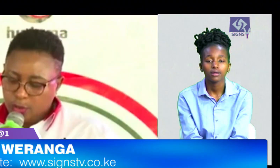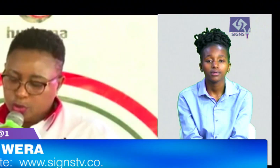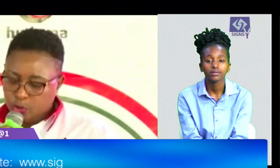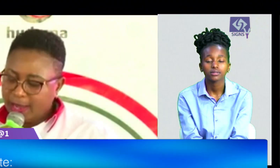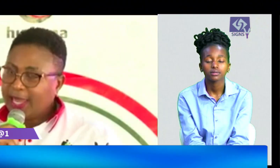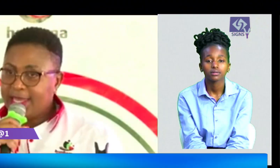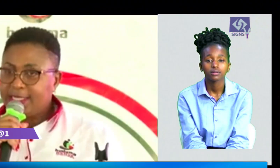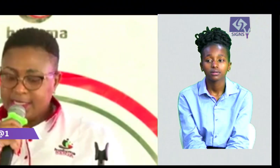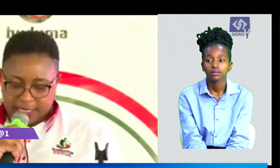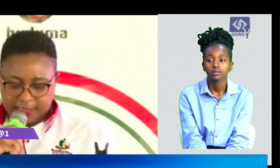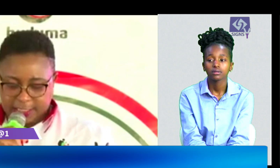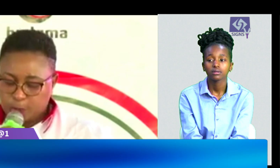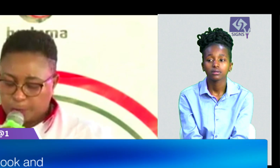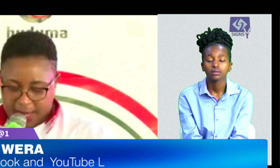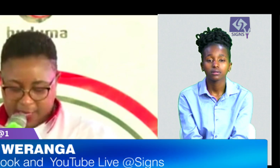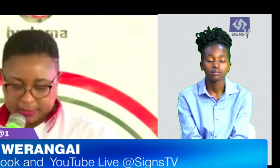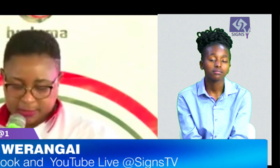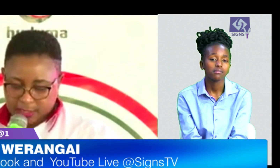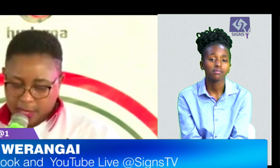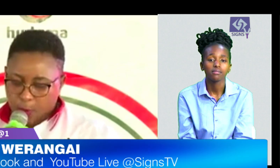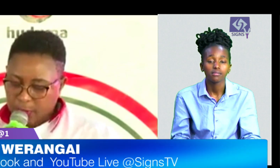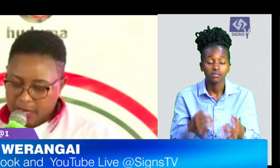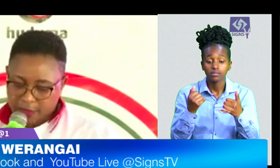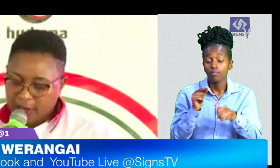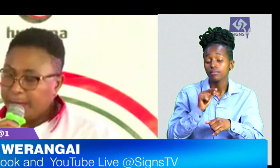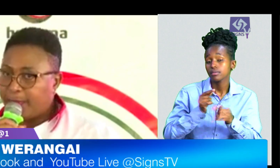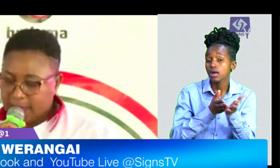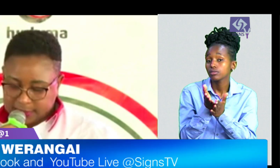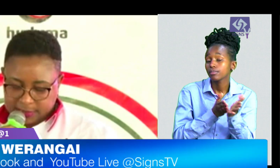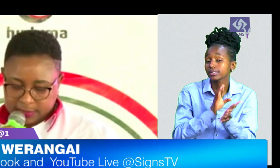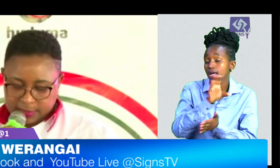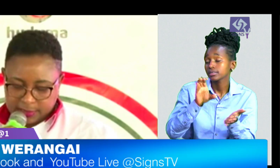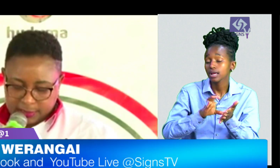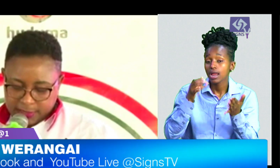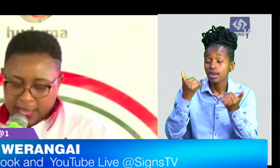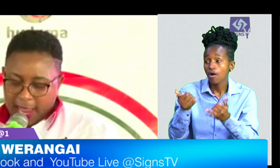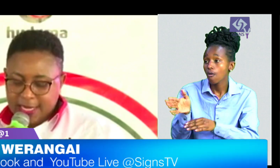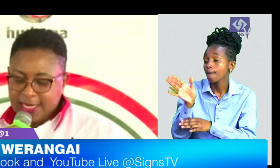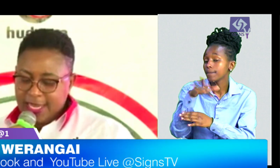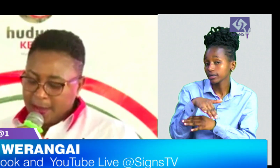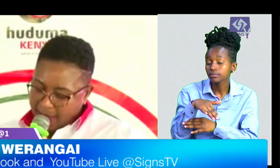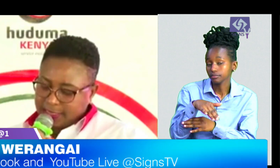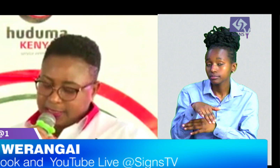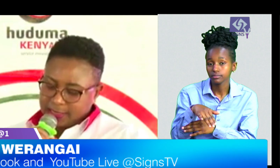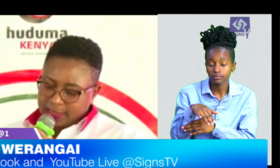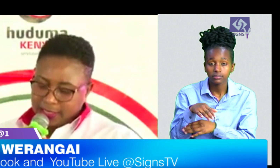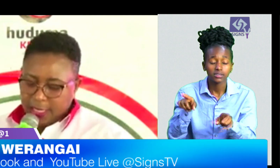In Huduma Kenya Digitization Plan, we have embarked and earmarked